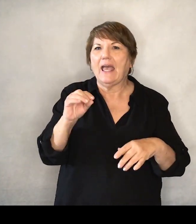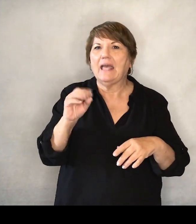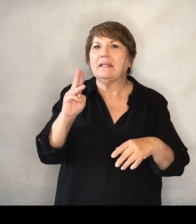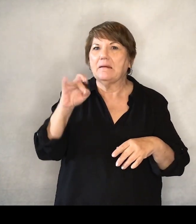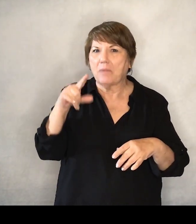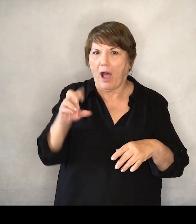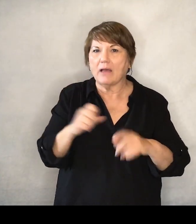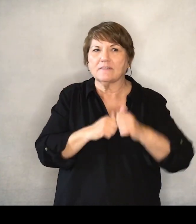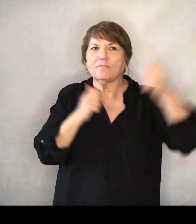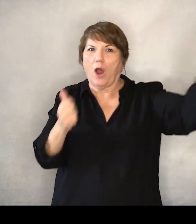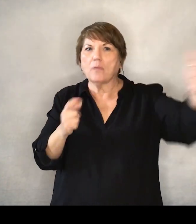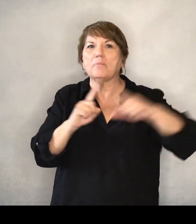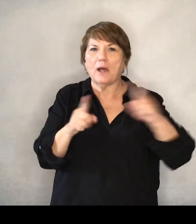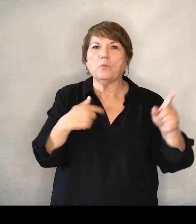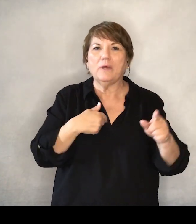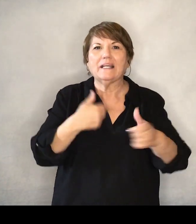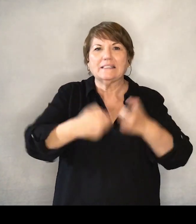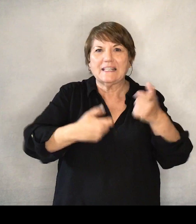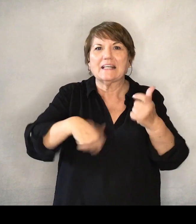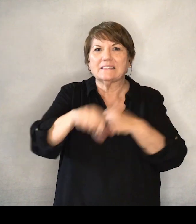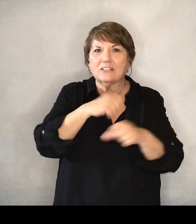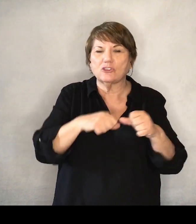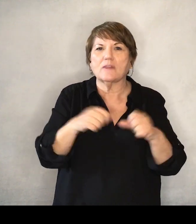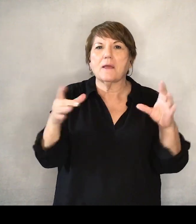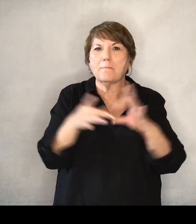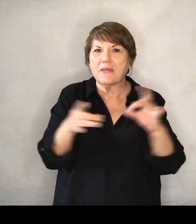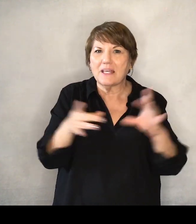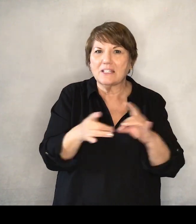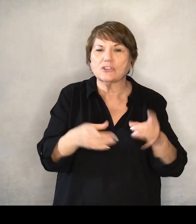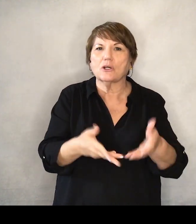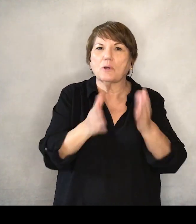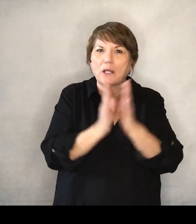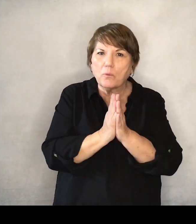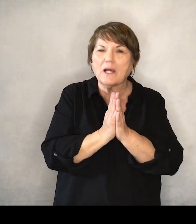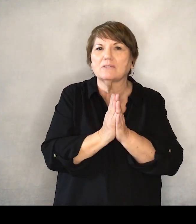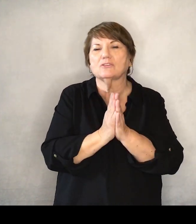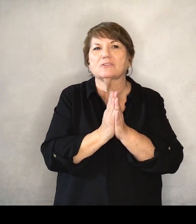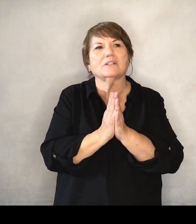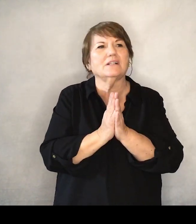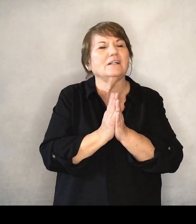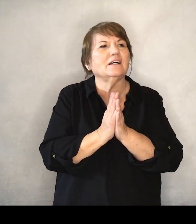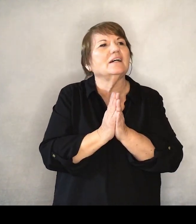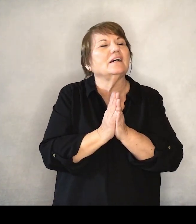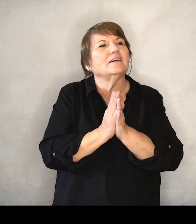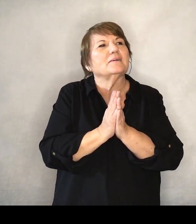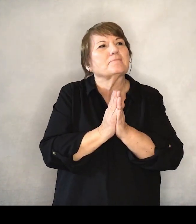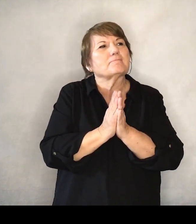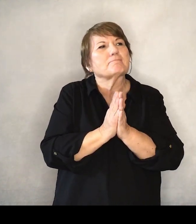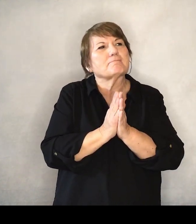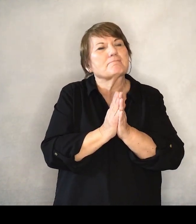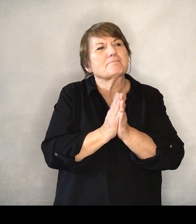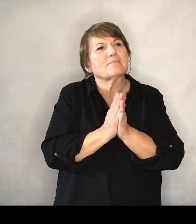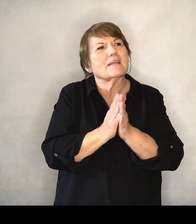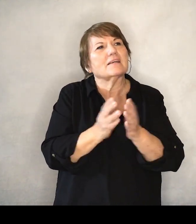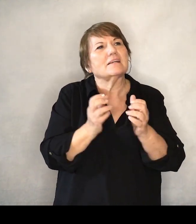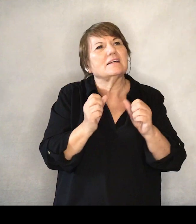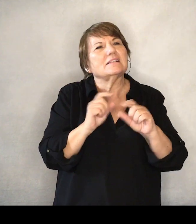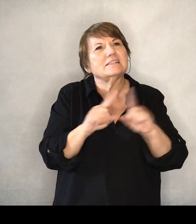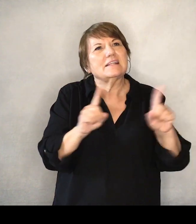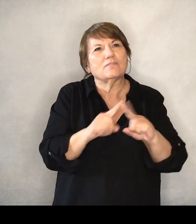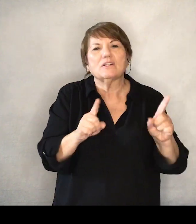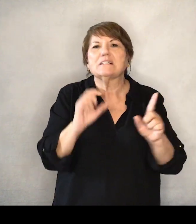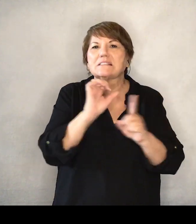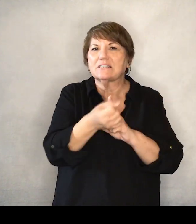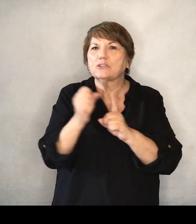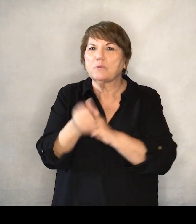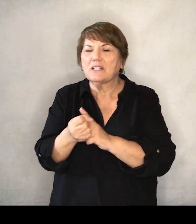miles away. How messages and requests and updates of all kinds in so many